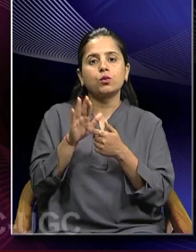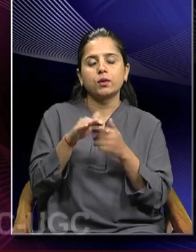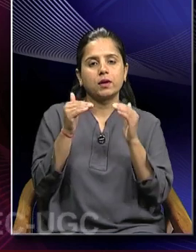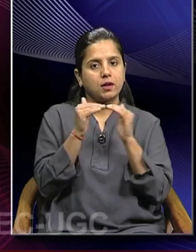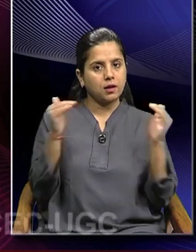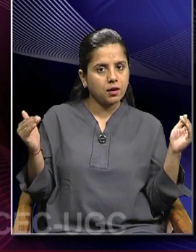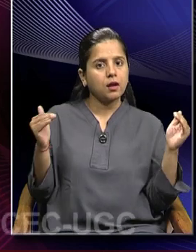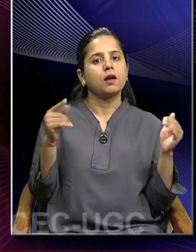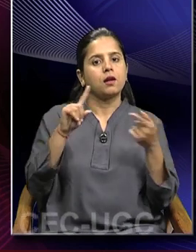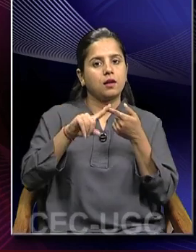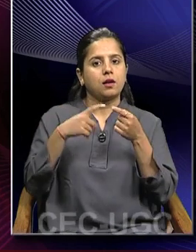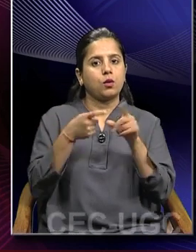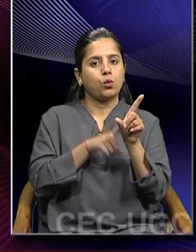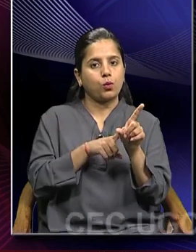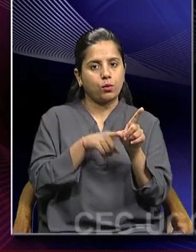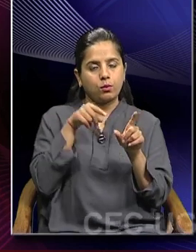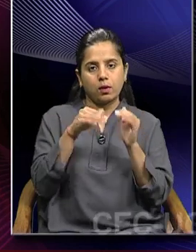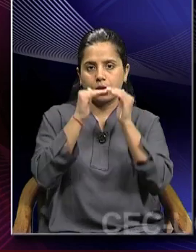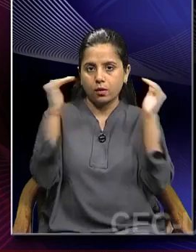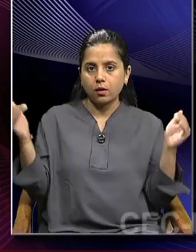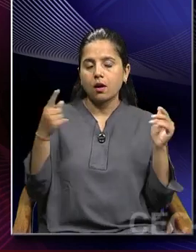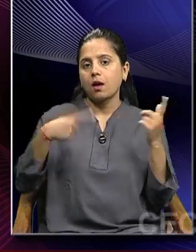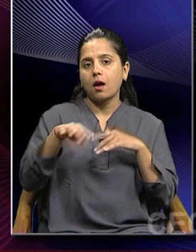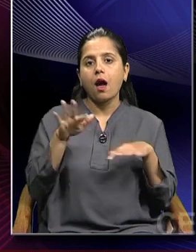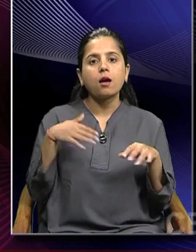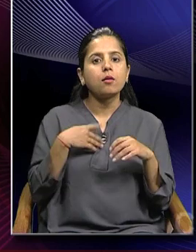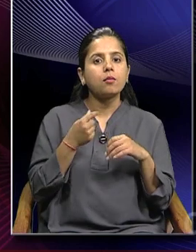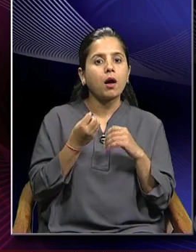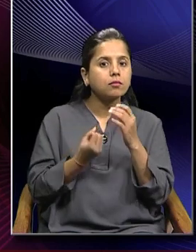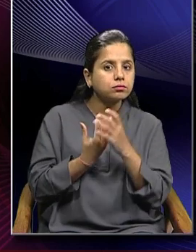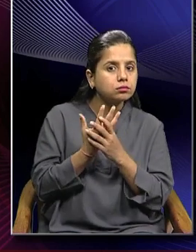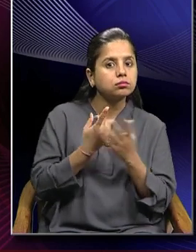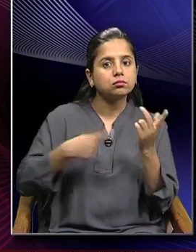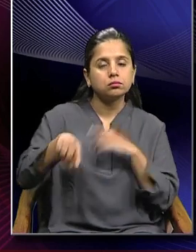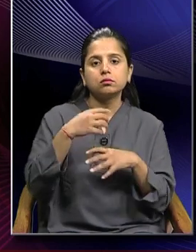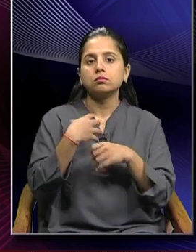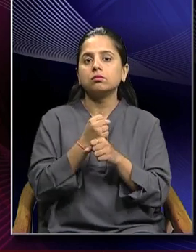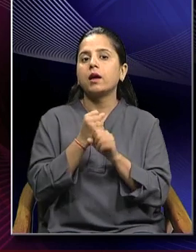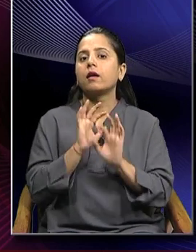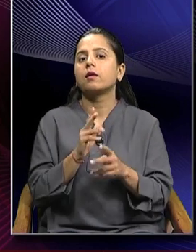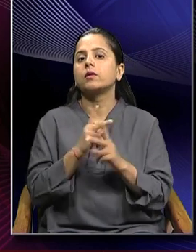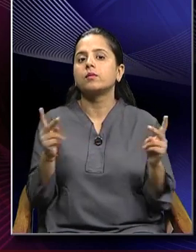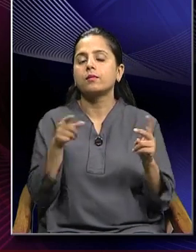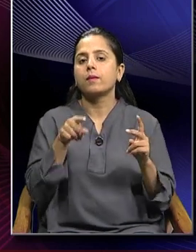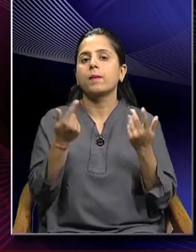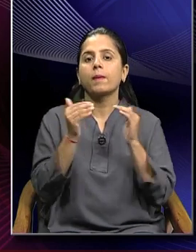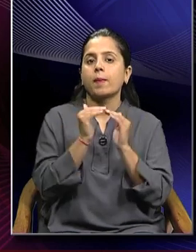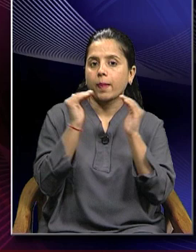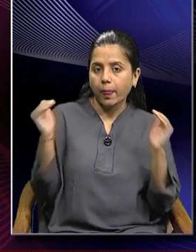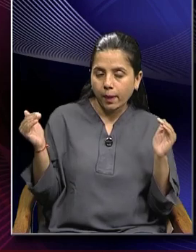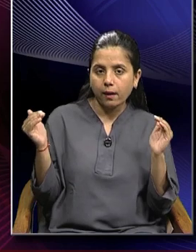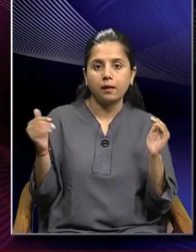or equality, because whatever wealth we are generating or creating, whether it is equitably